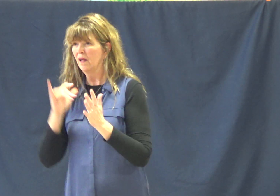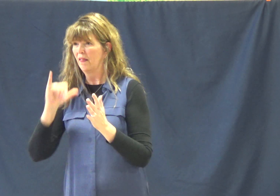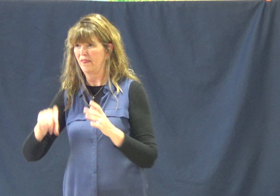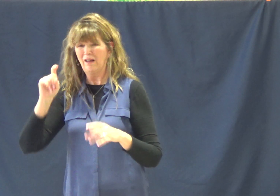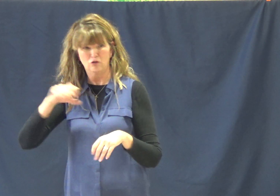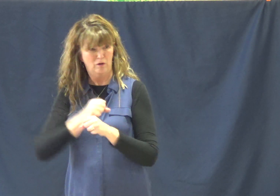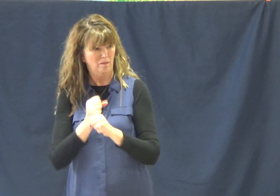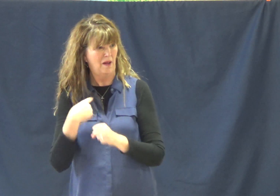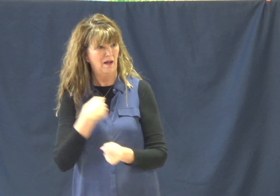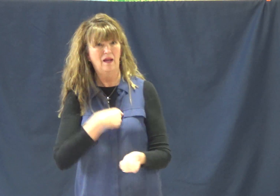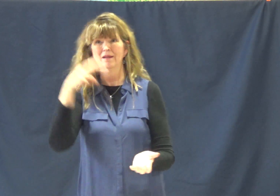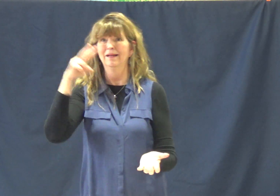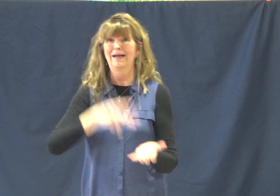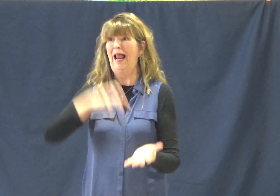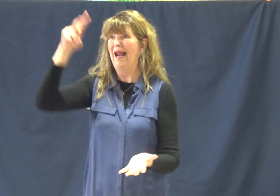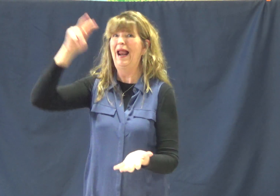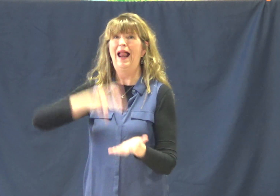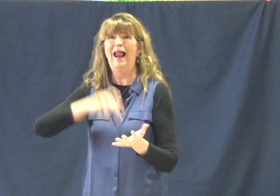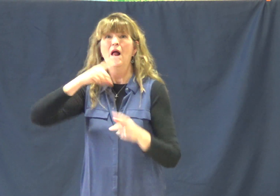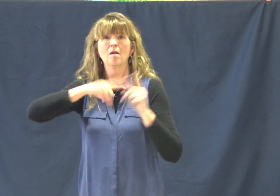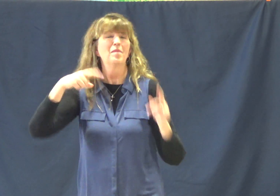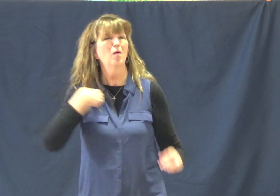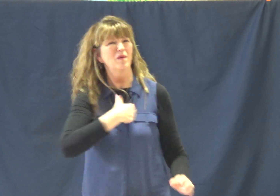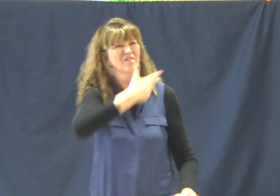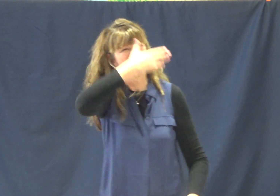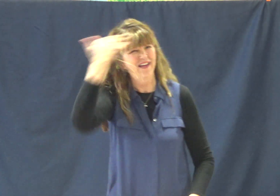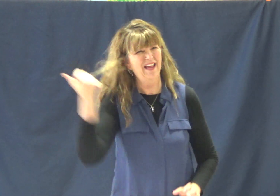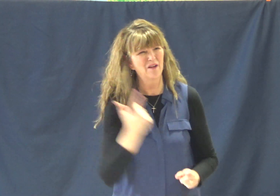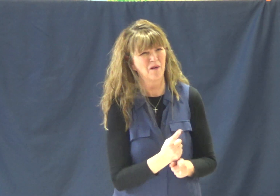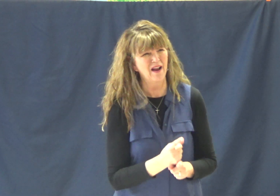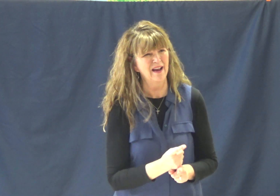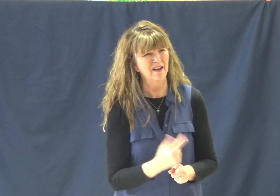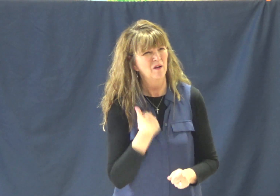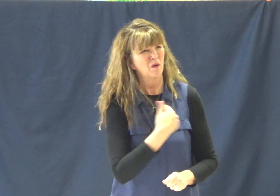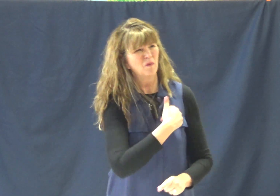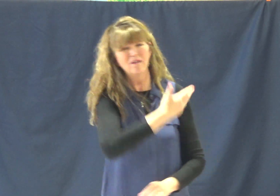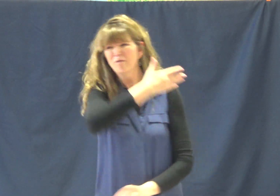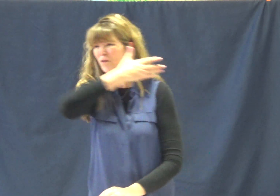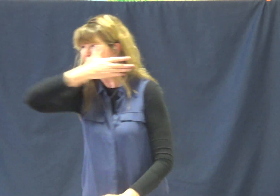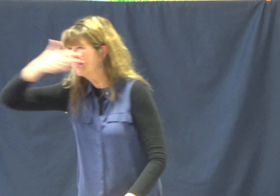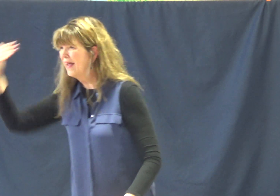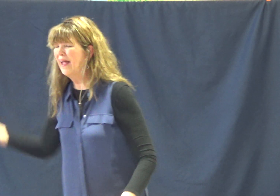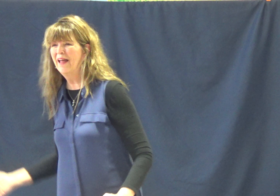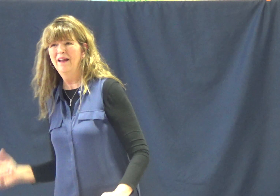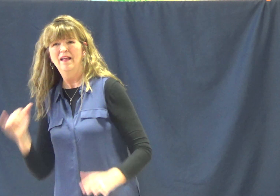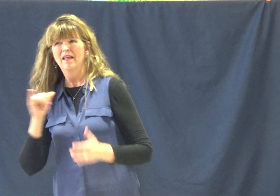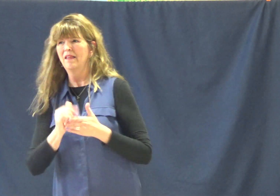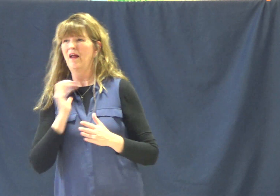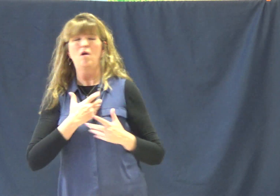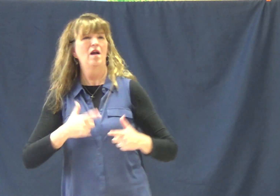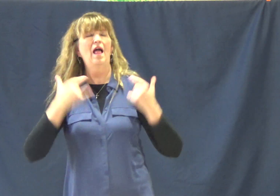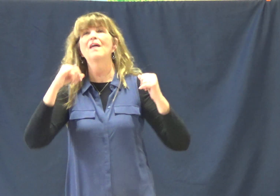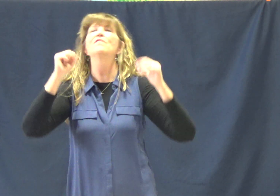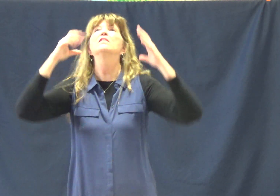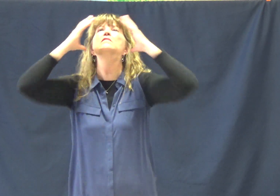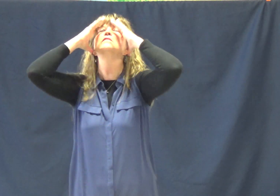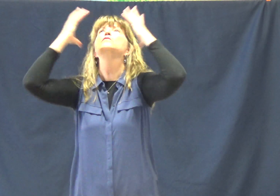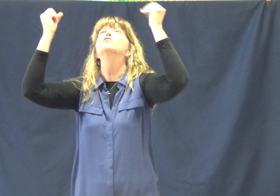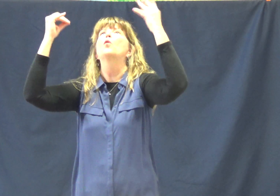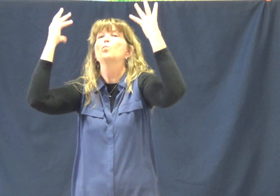our debt is paid off when we accept Jesus as our Savior. When we first accept Him, maybe we're excited about